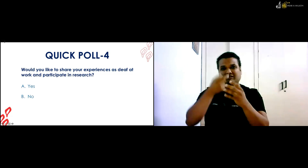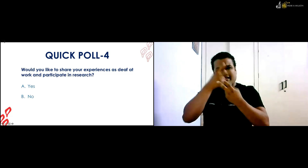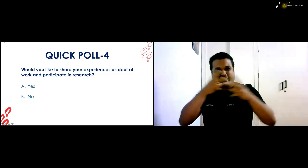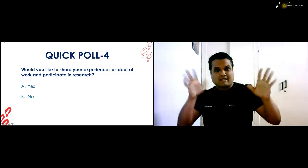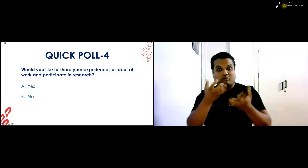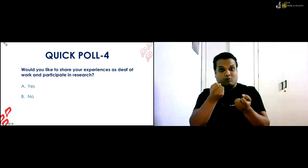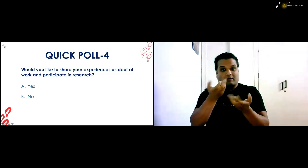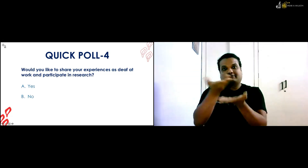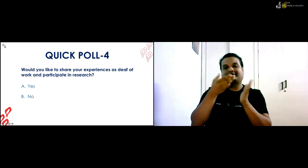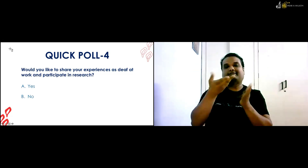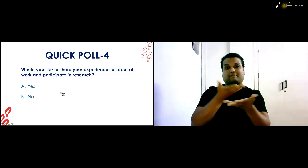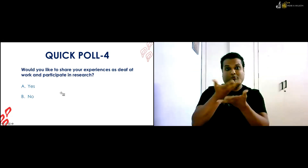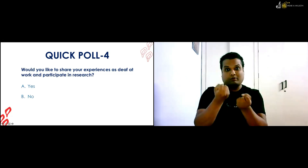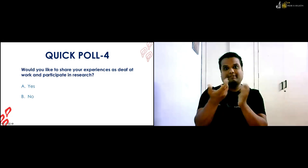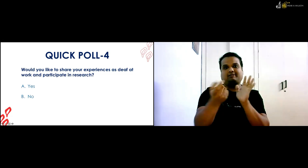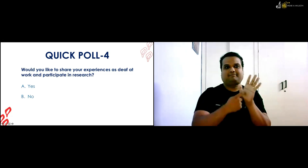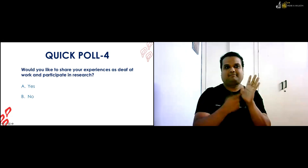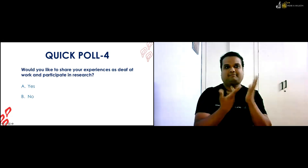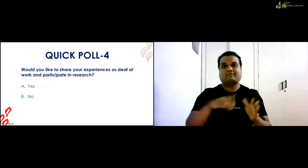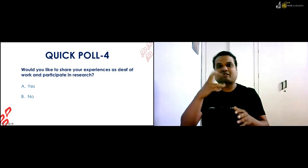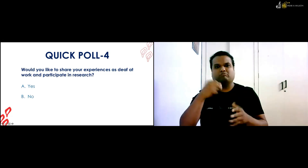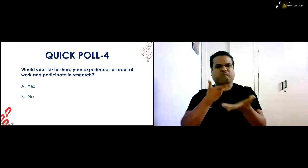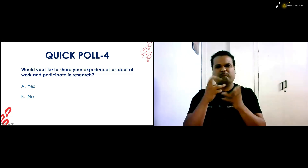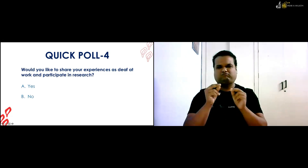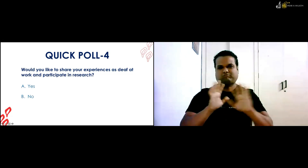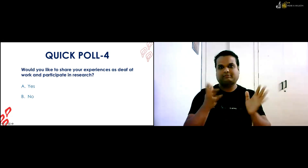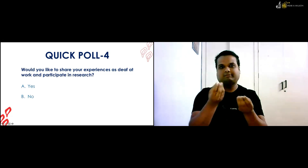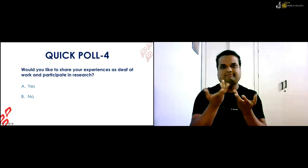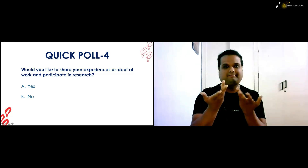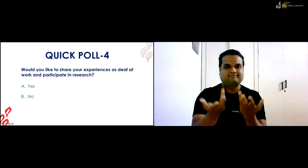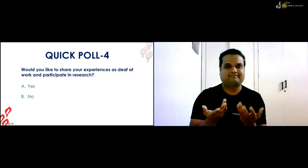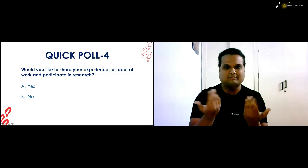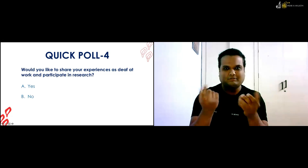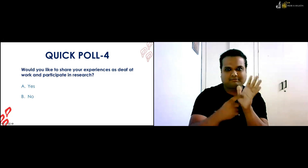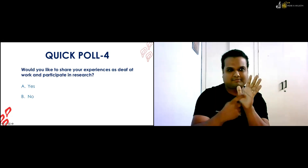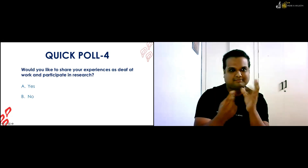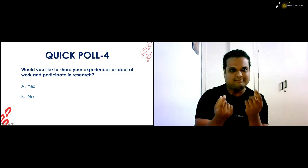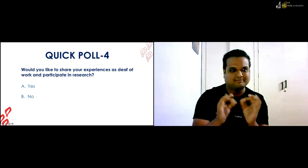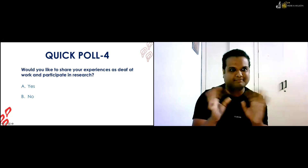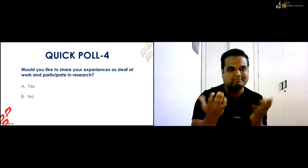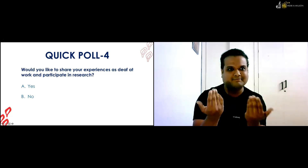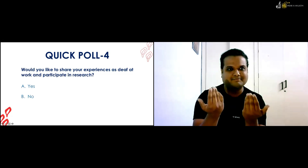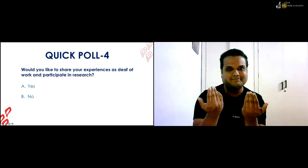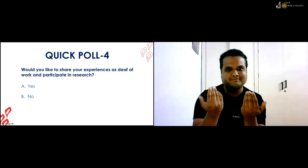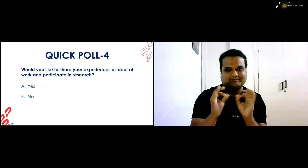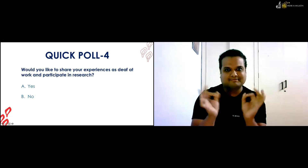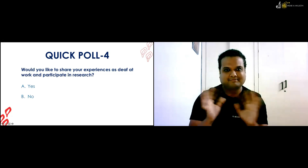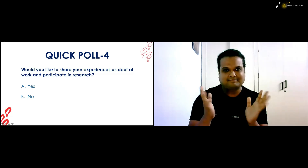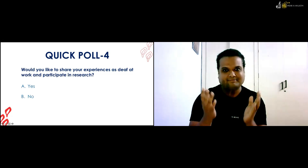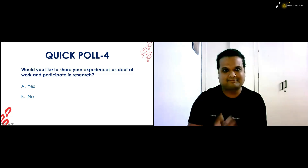Yes, if you would like to share your experience. No, if you would not like to share your experience,